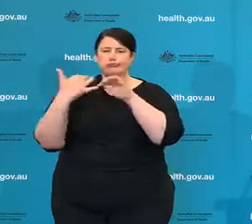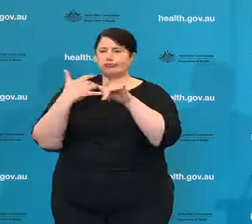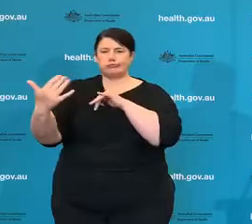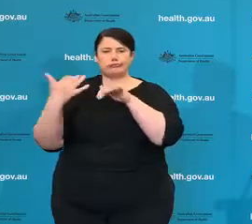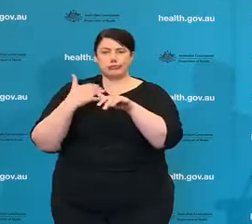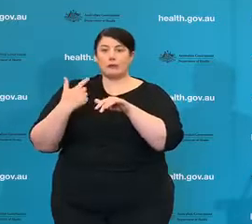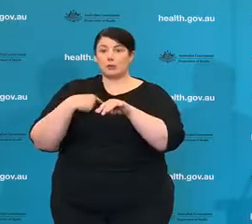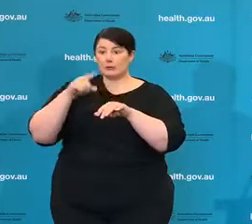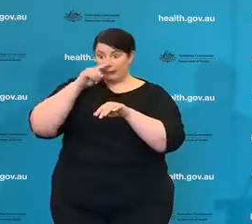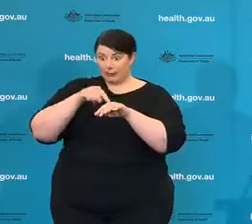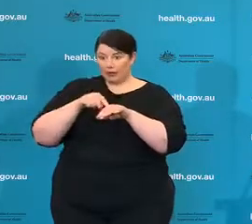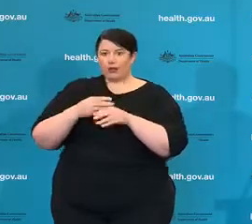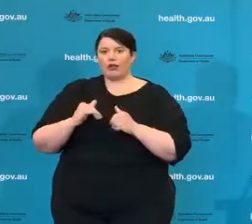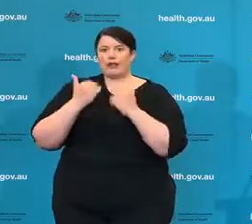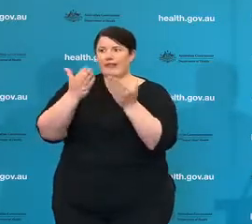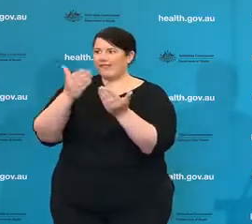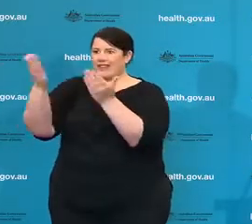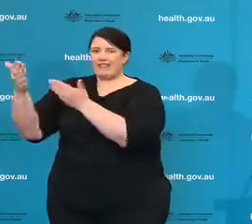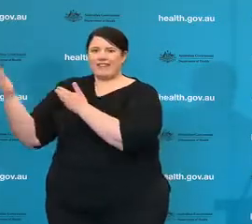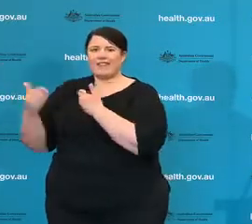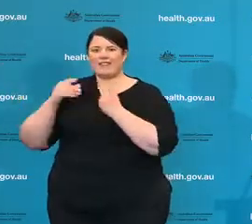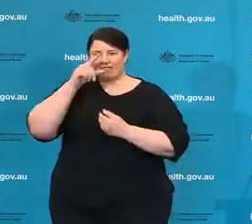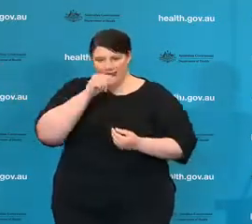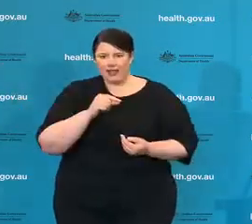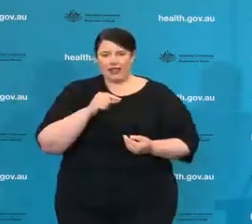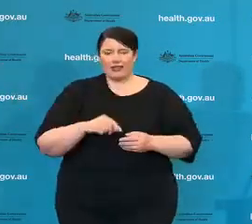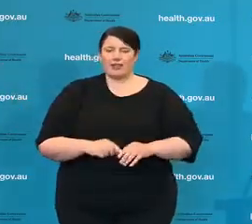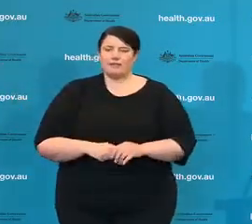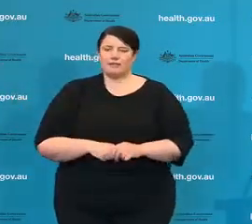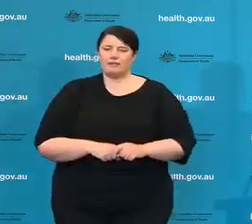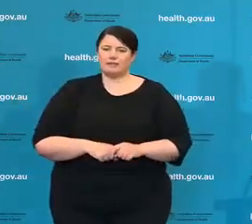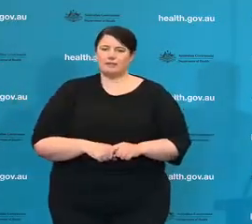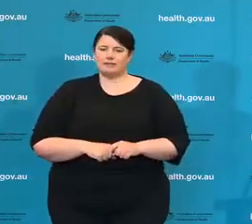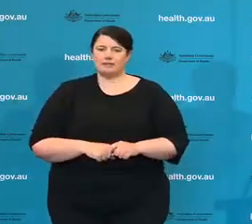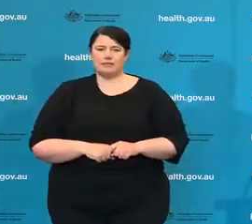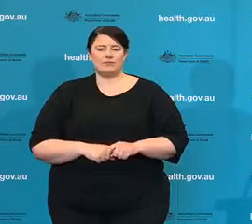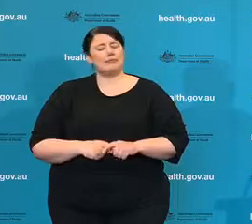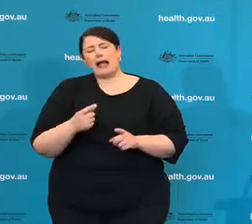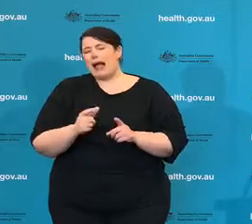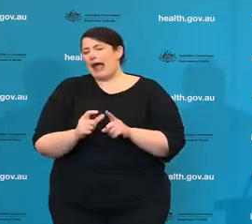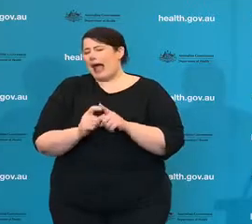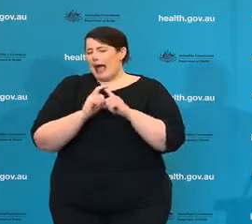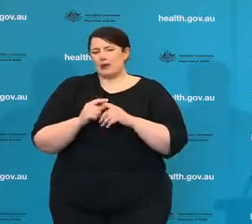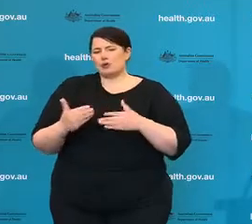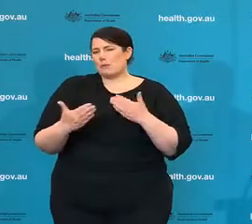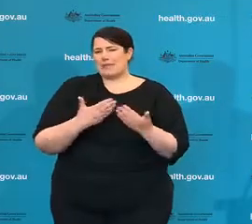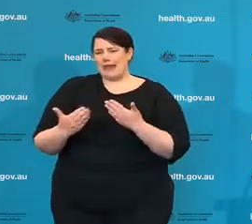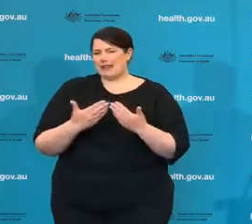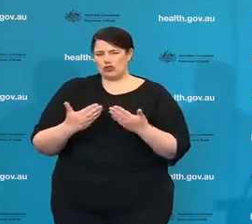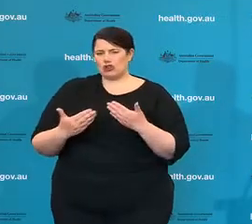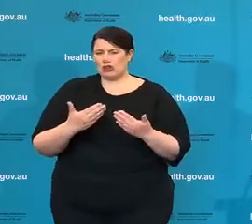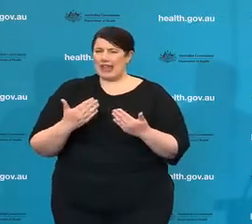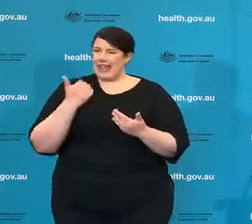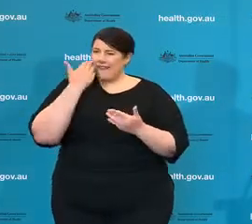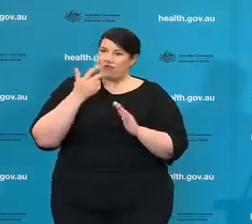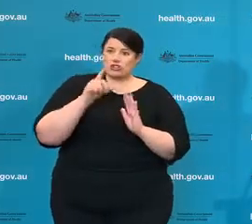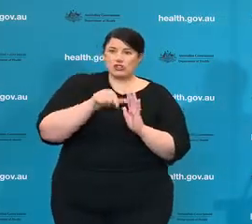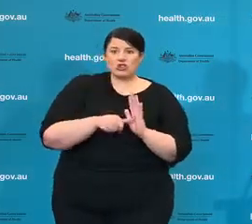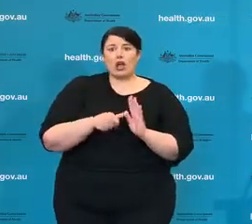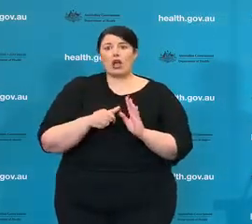spread the virus. But they are obviously a very challenging thing to manage, and every time you put in some sort